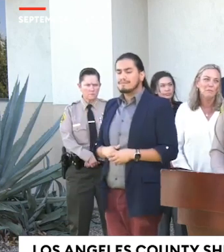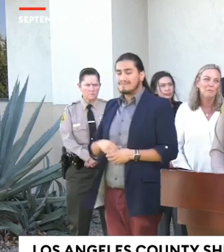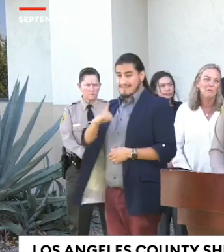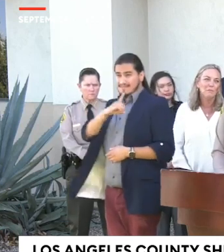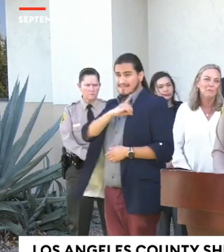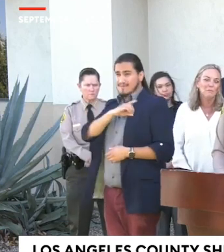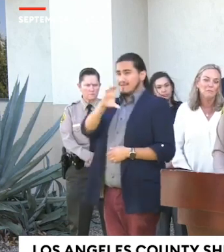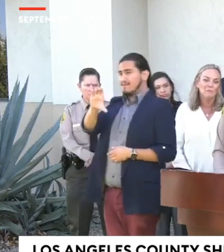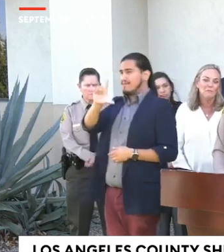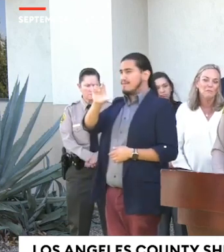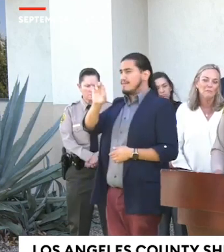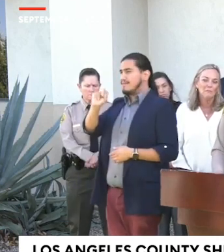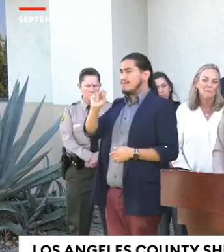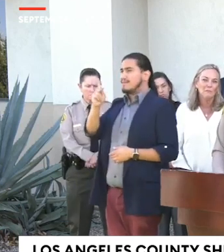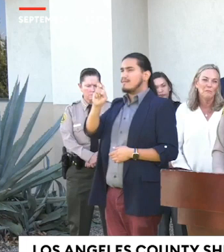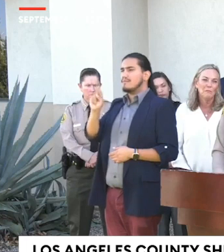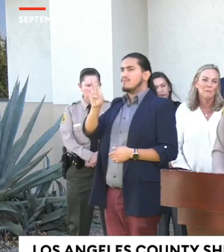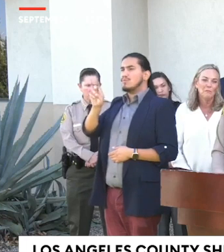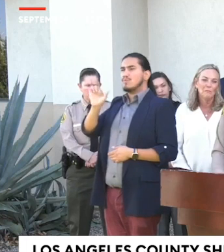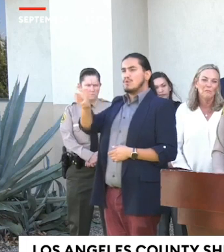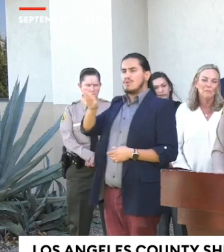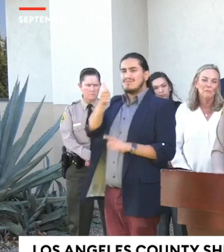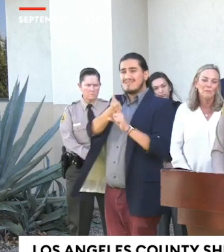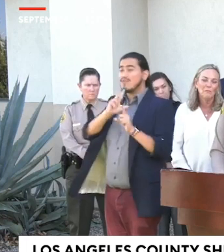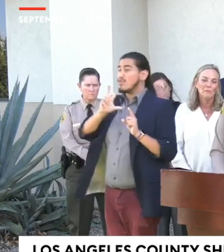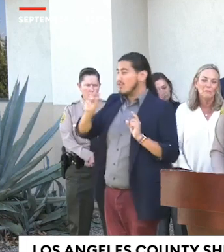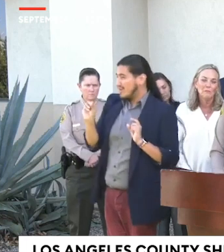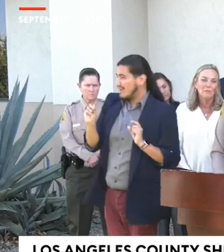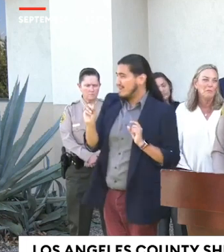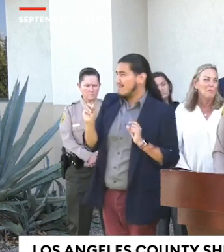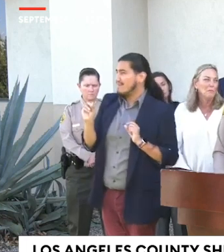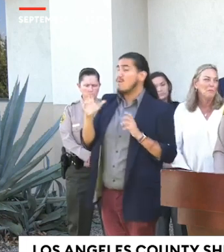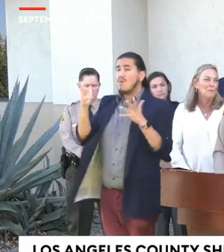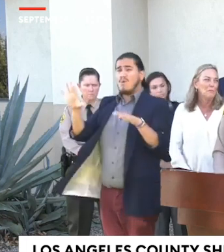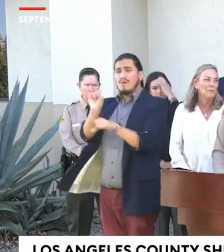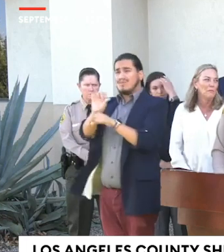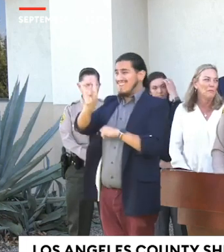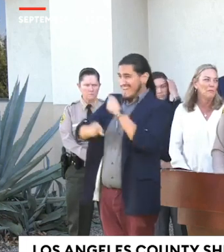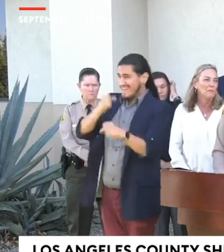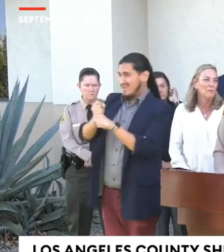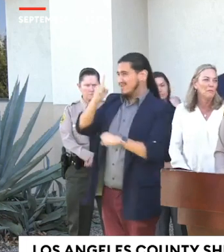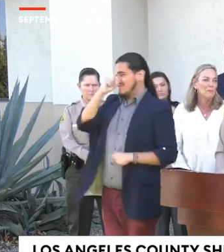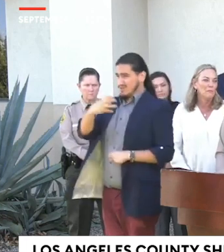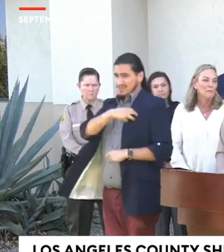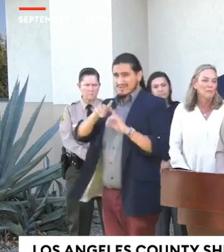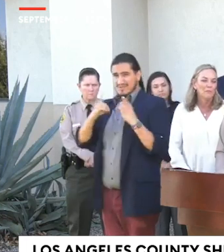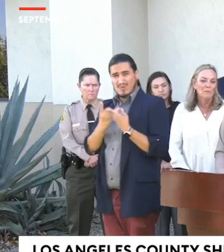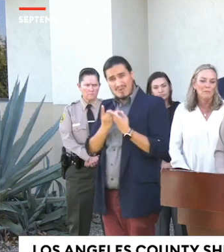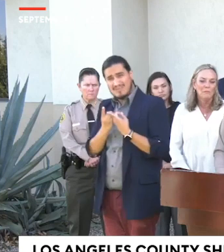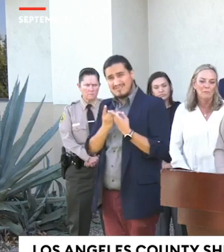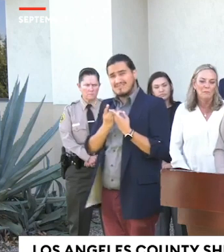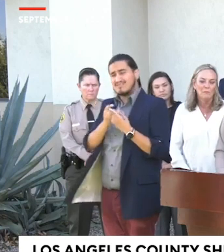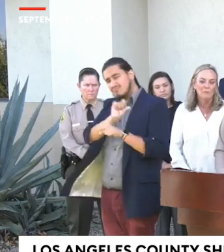Deputy Clinkunbroomer was 30 years old and an 8-year veteran of our Sheriff's Department.